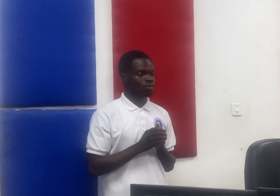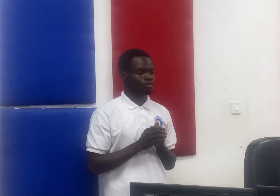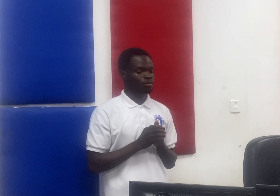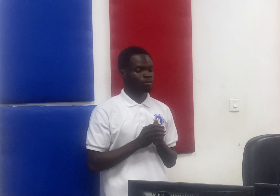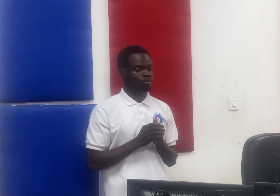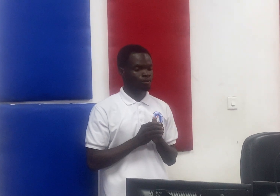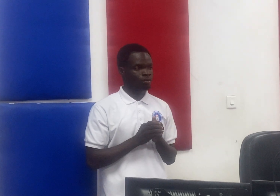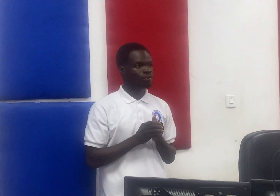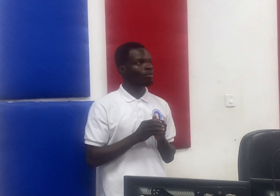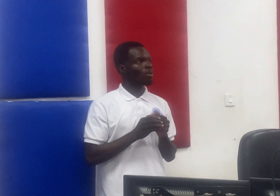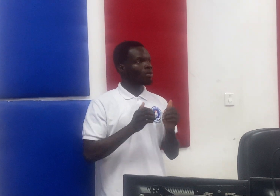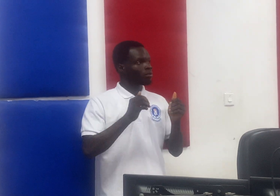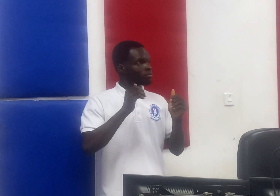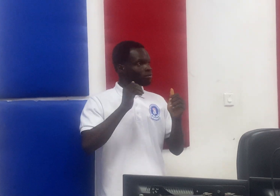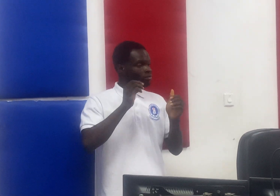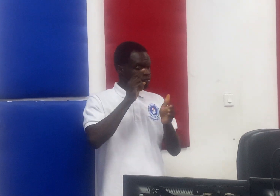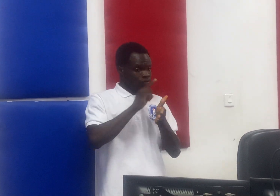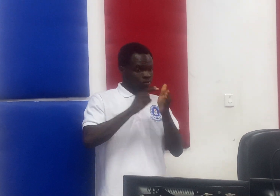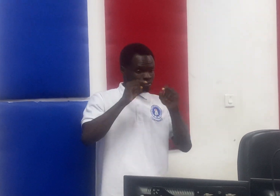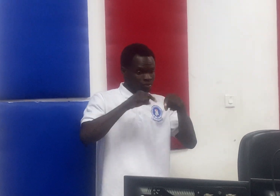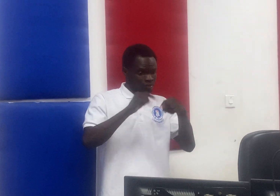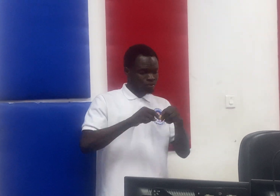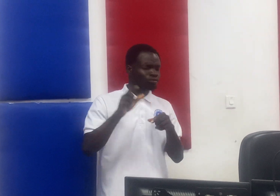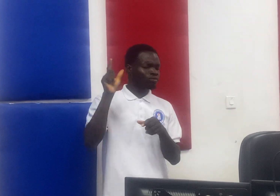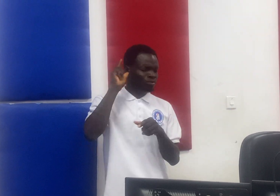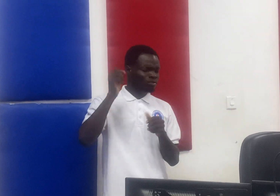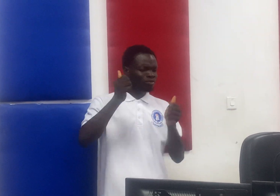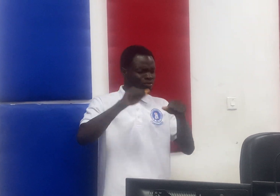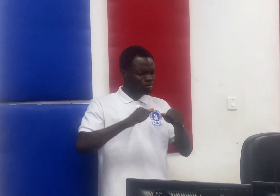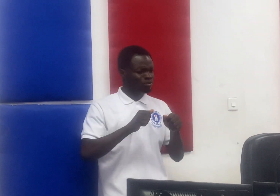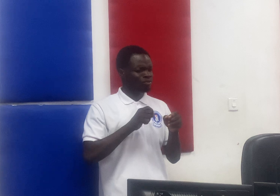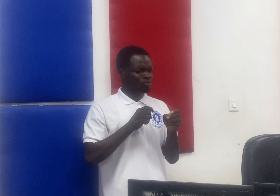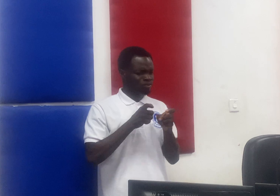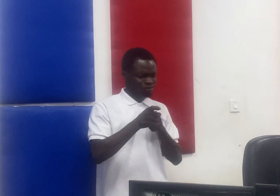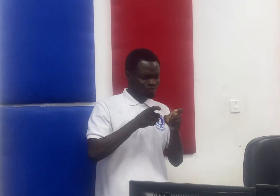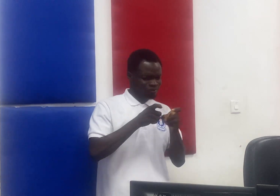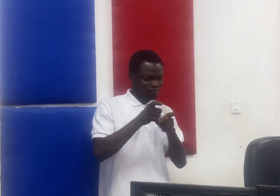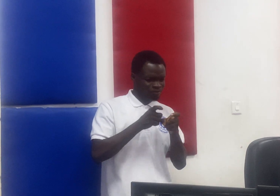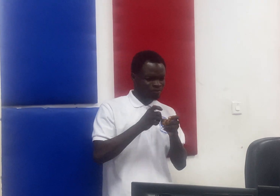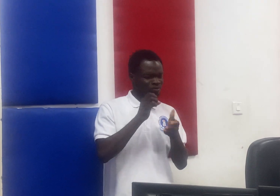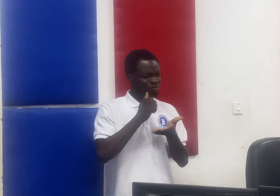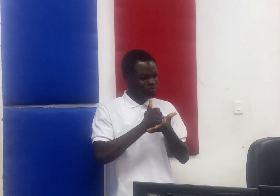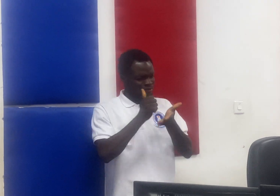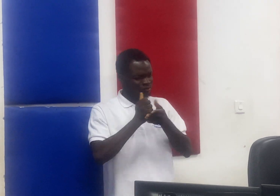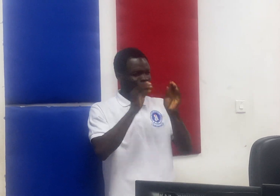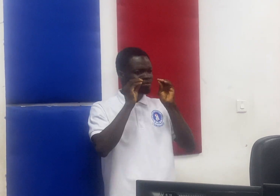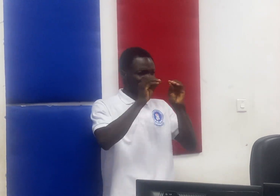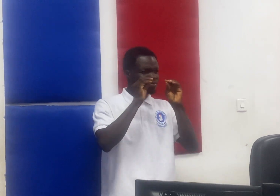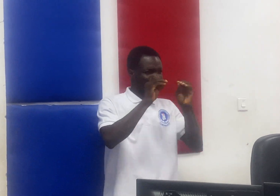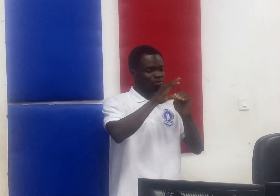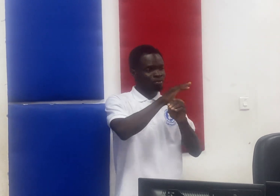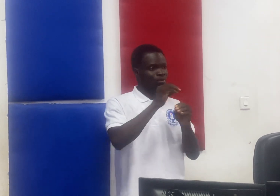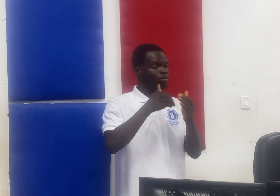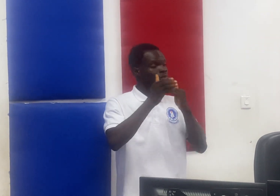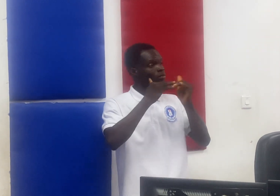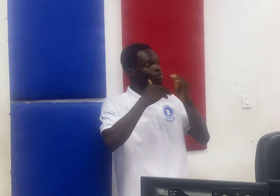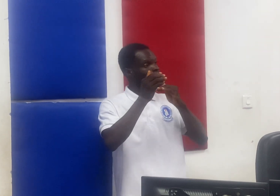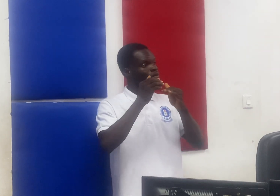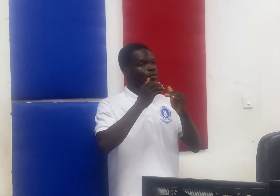and also educate with the students on how to build a romantic relationship with persons with disabilities. Thank